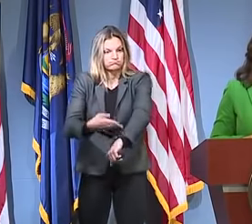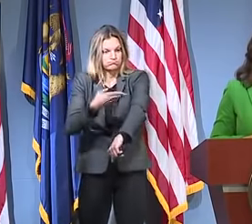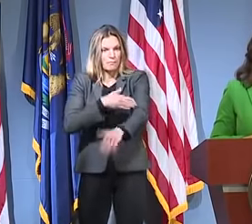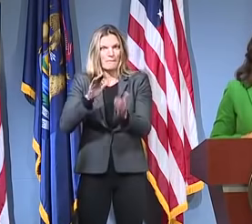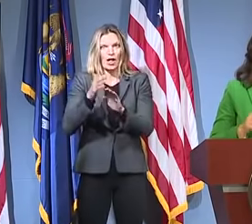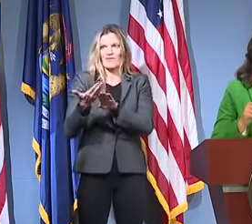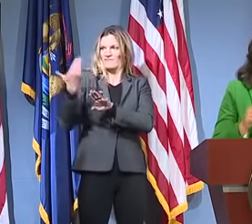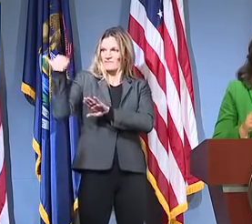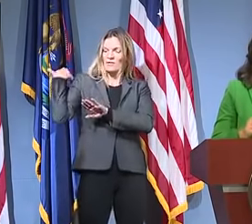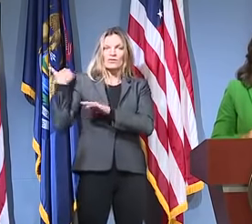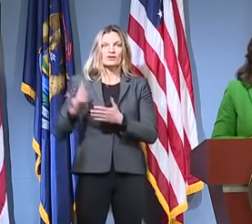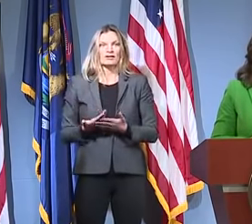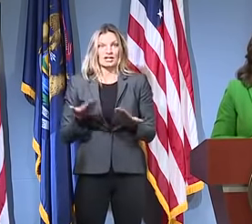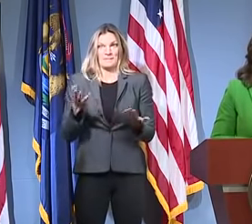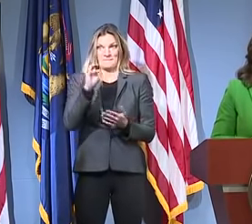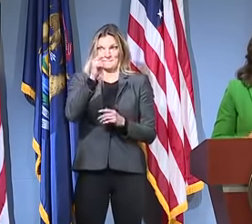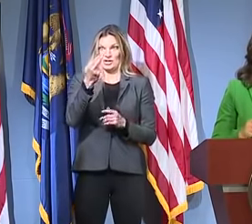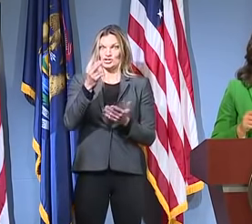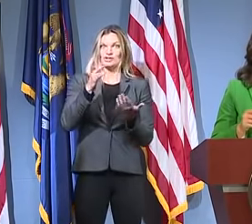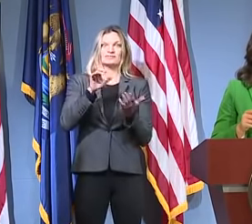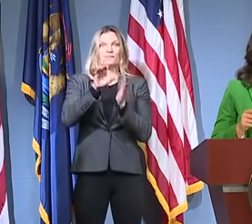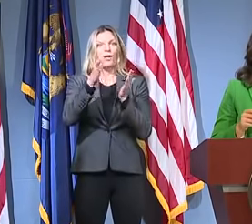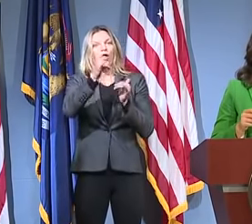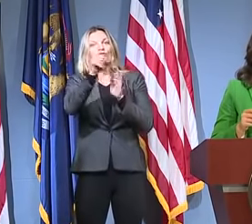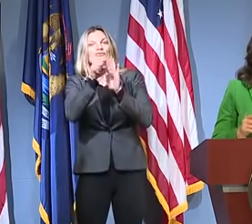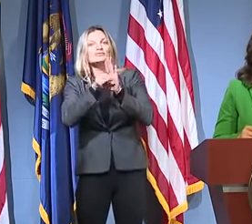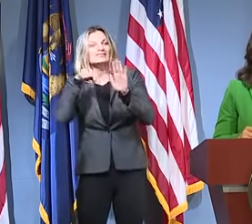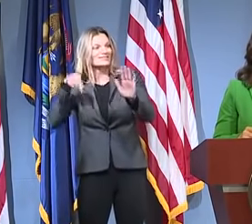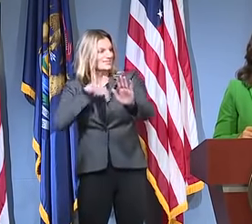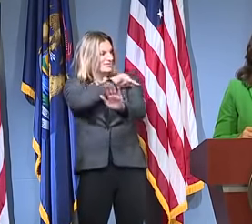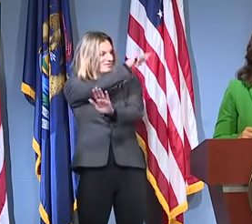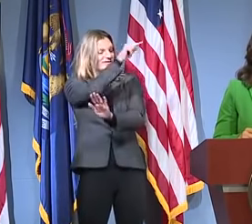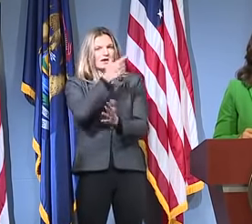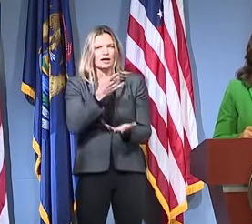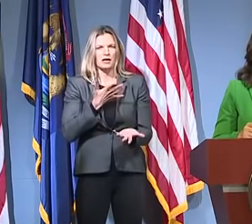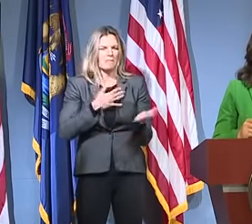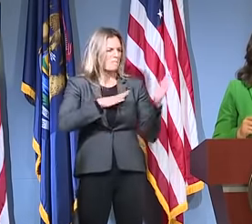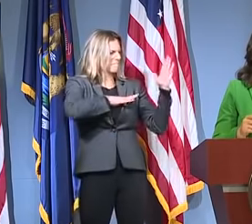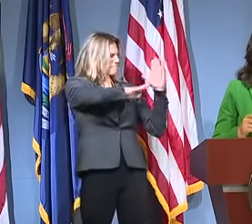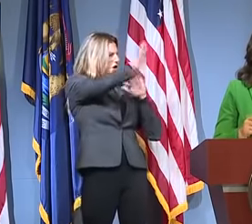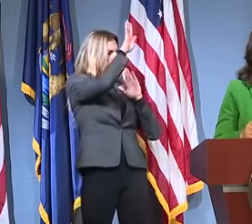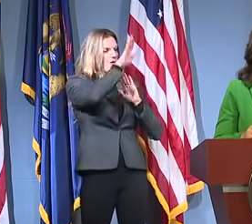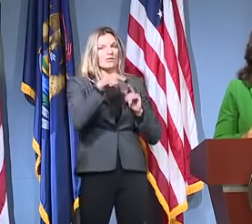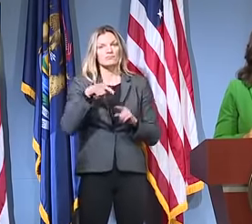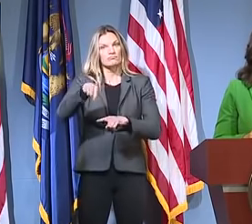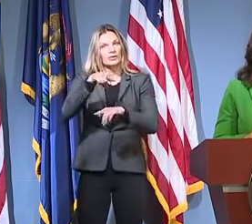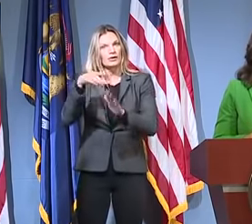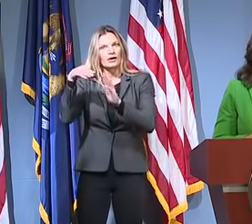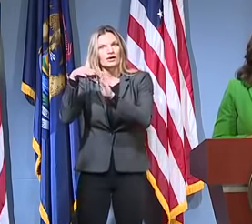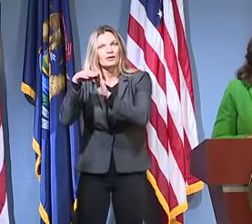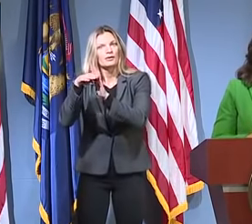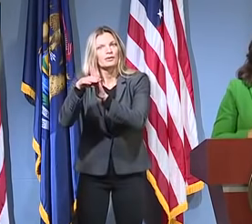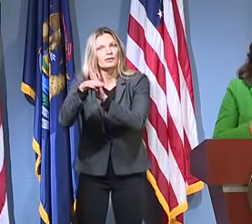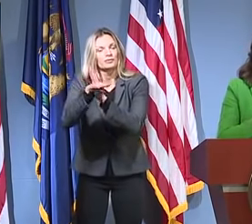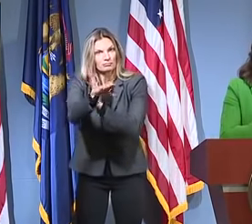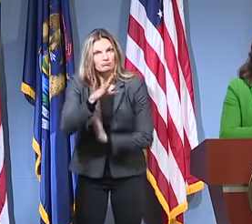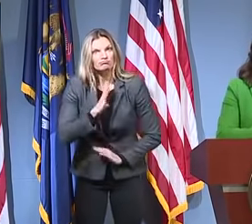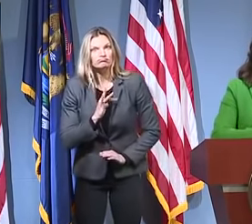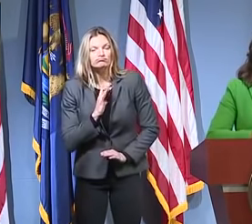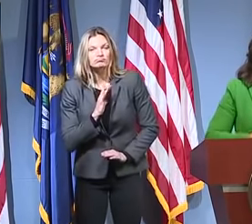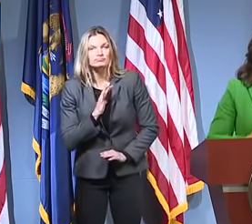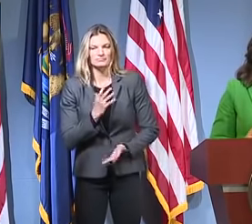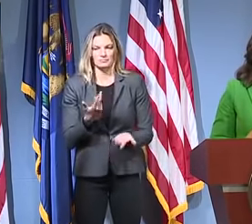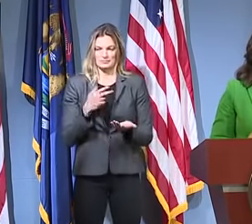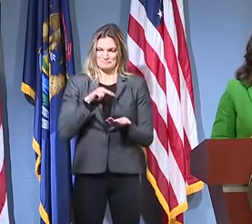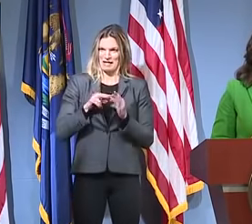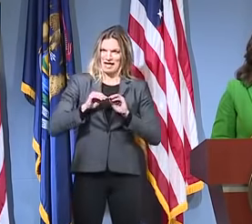other places in the country. So we should feel very proud about what we have done, and we should have confidence that the way that we've